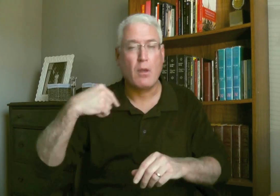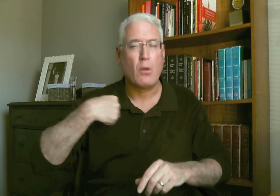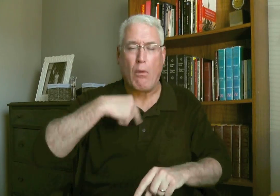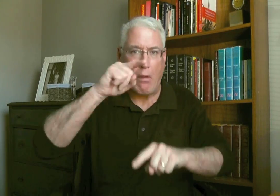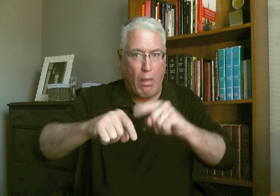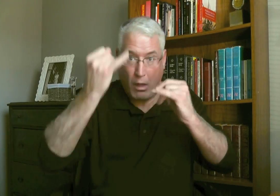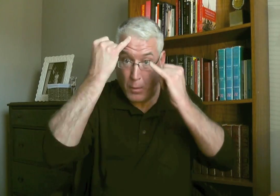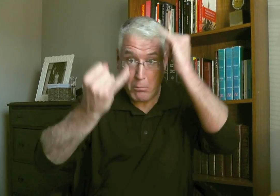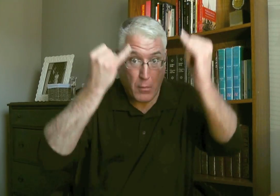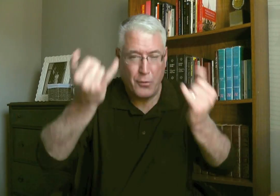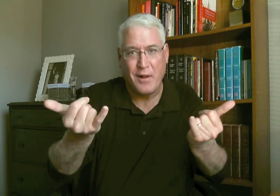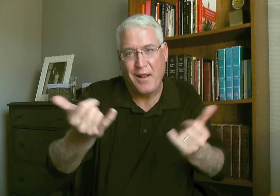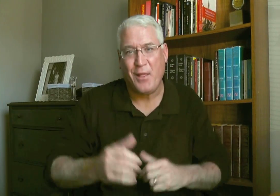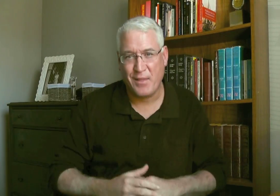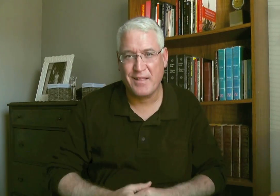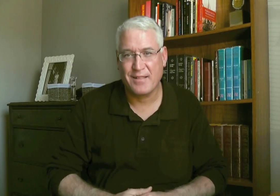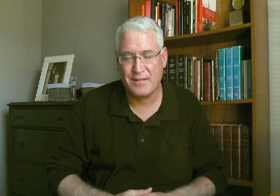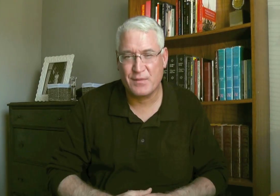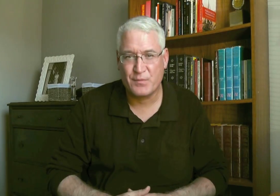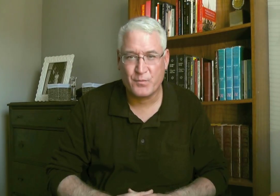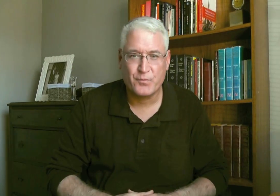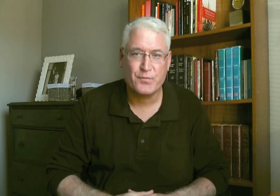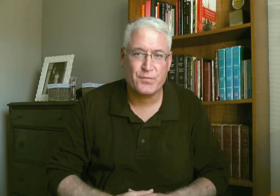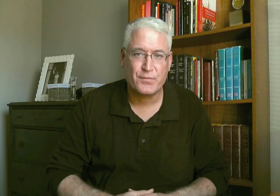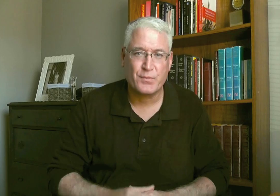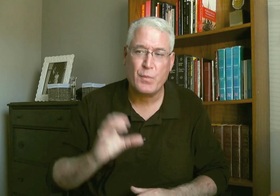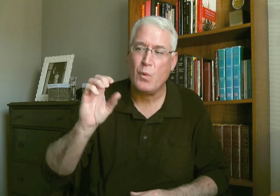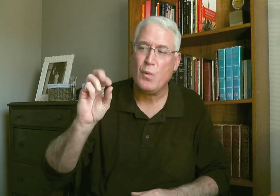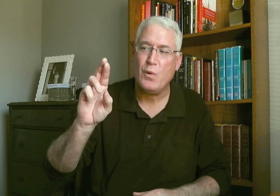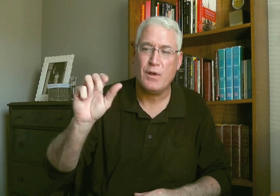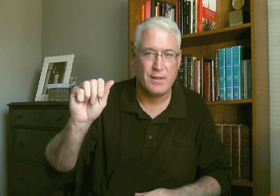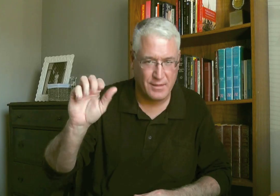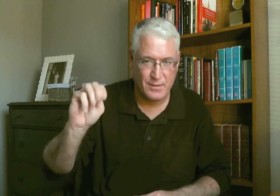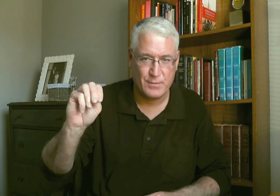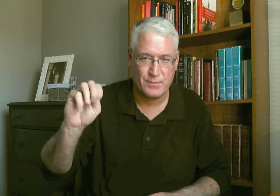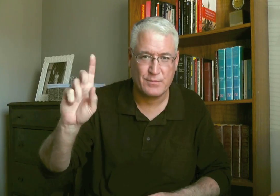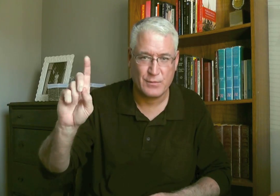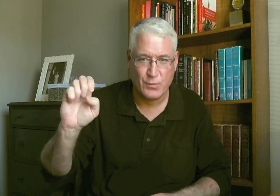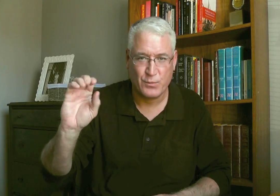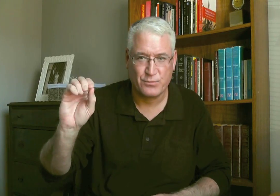can look forward to, that we can't even imagine now. Corn deal.